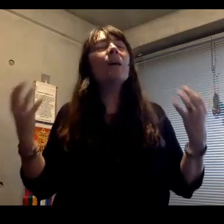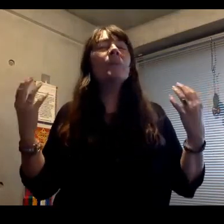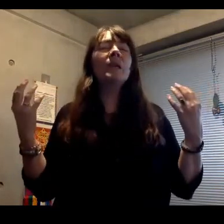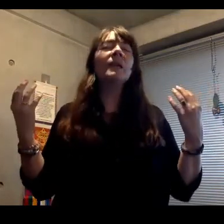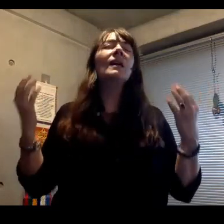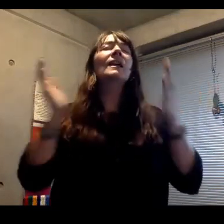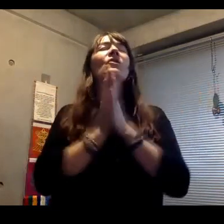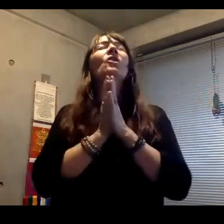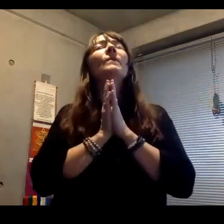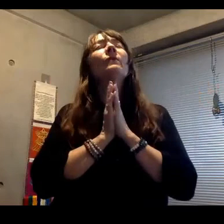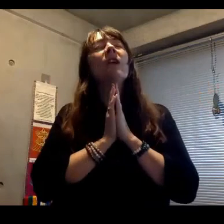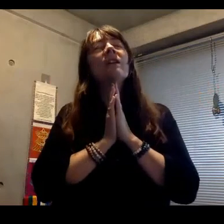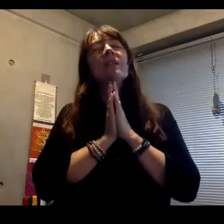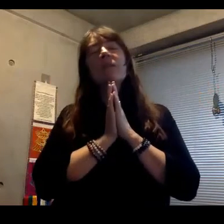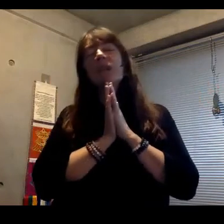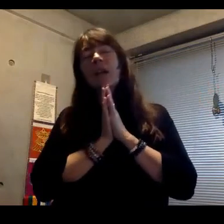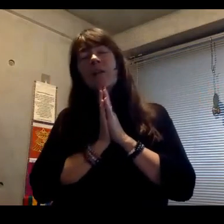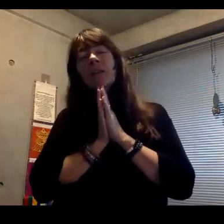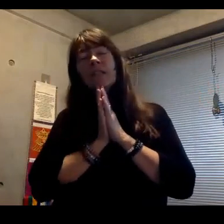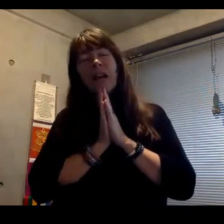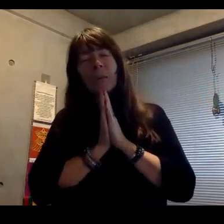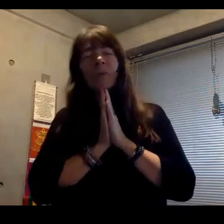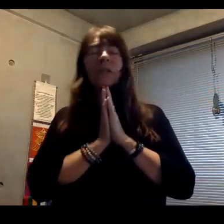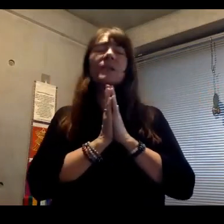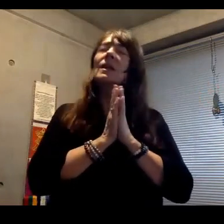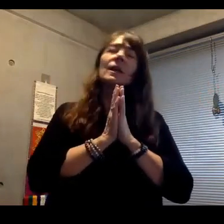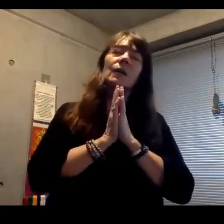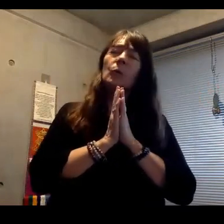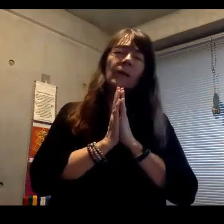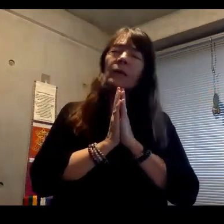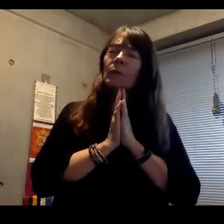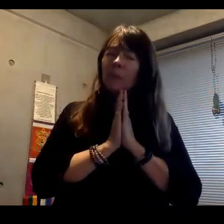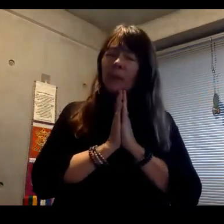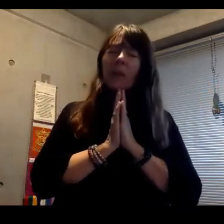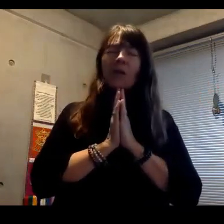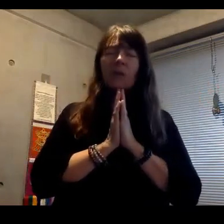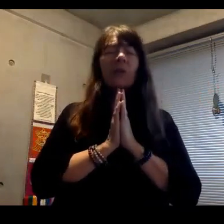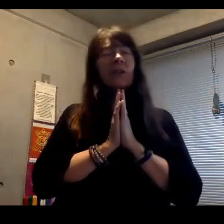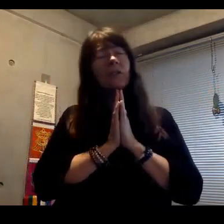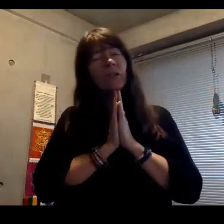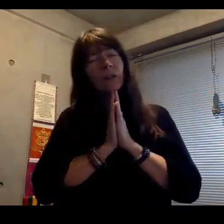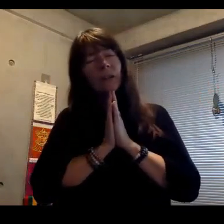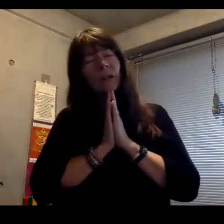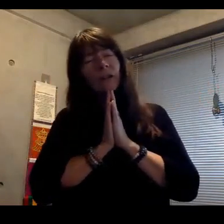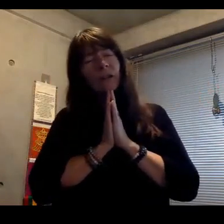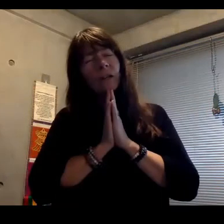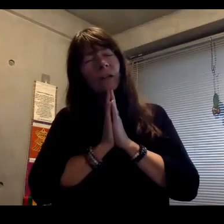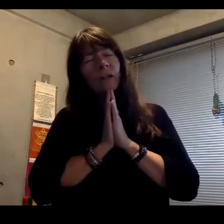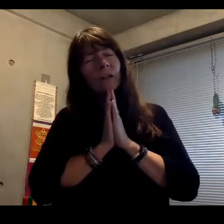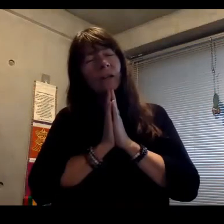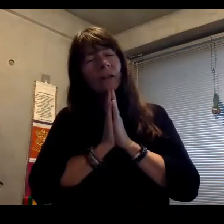be happy. Let's all be friends and have a lovely time of it. It will never be on your earth.